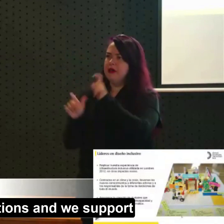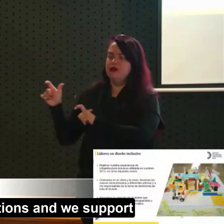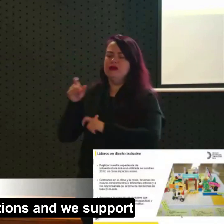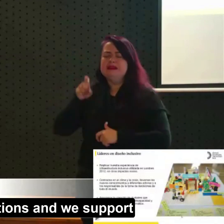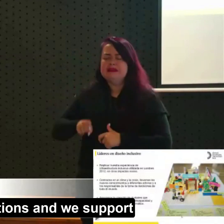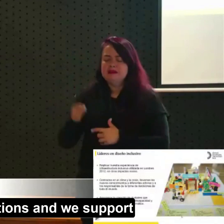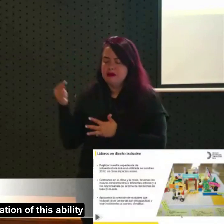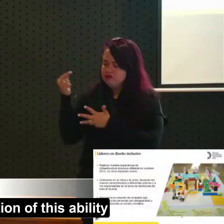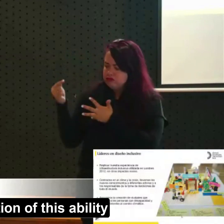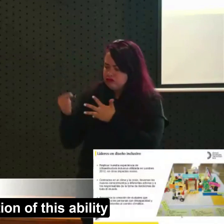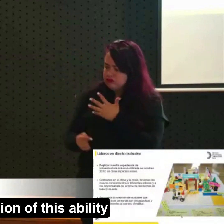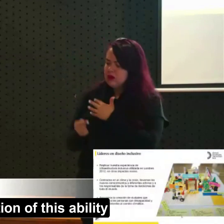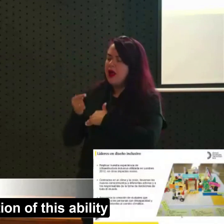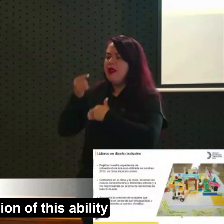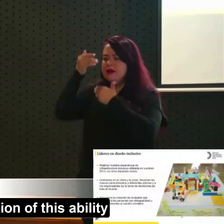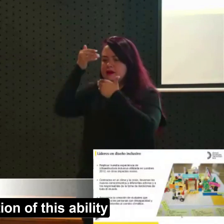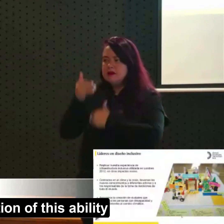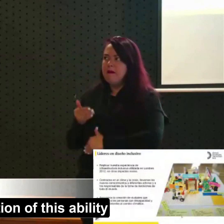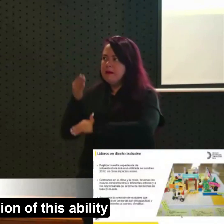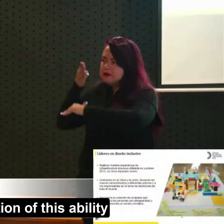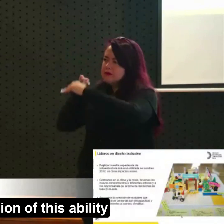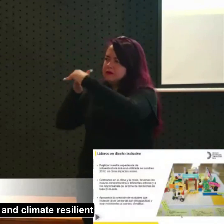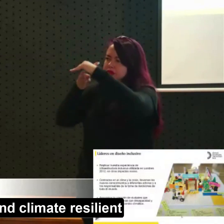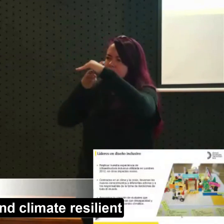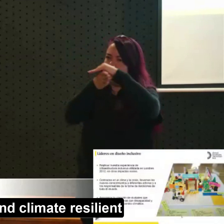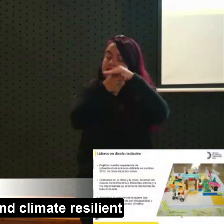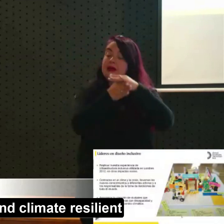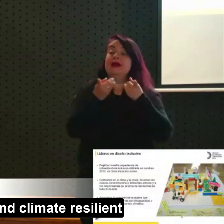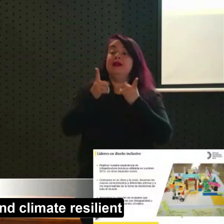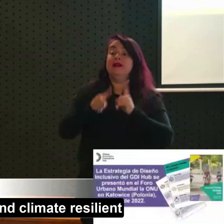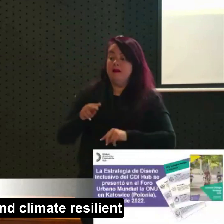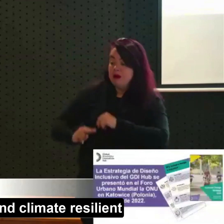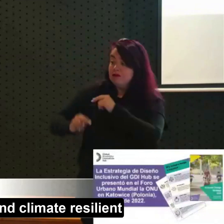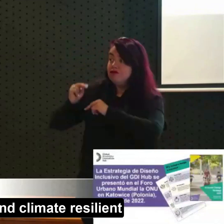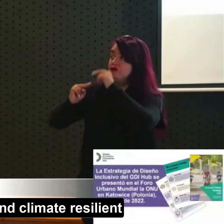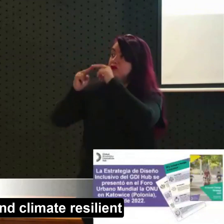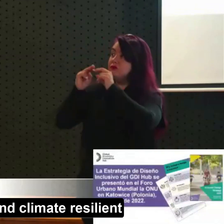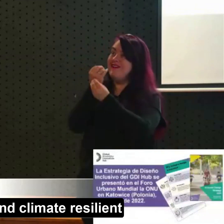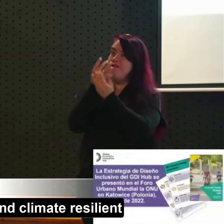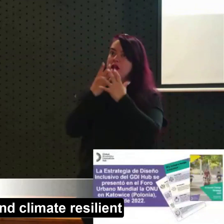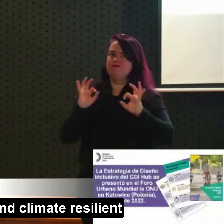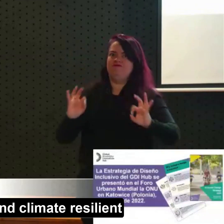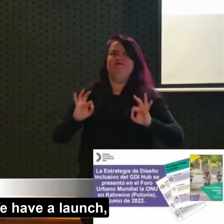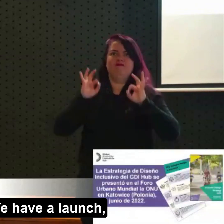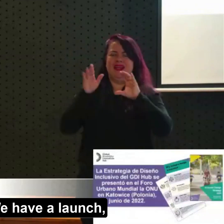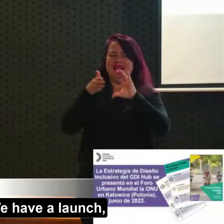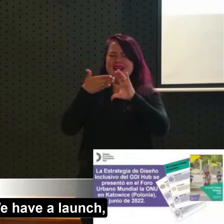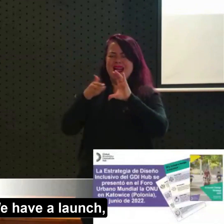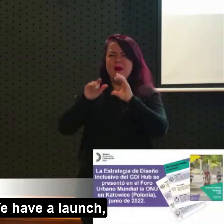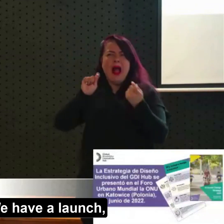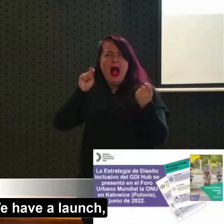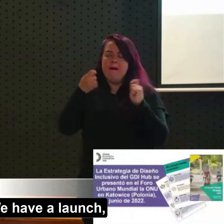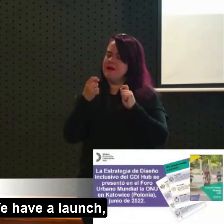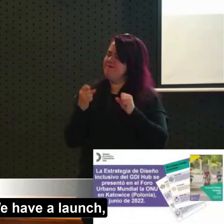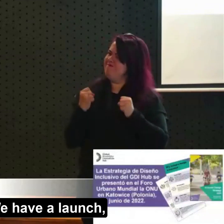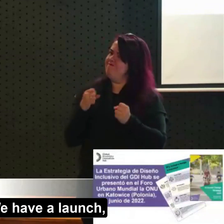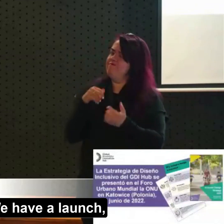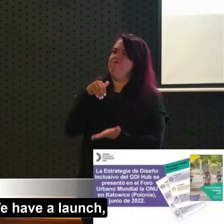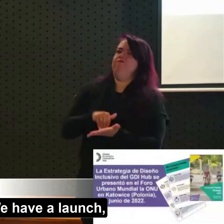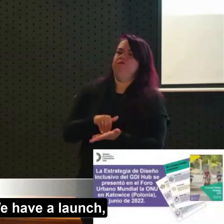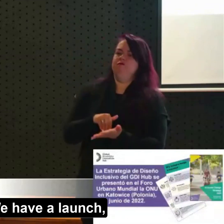call upon actions, and we support the creation of disability inclusive and climate resilient cities.